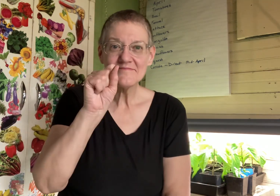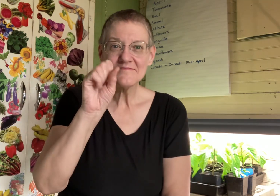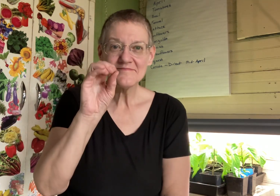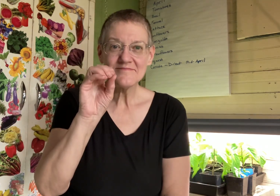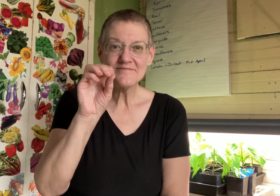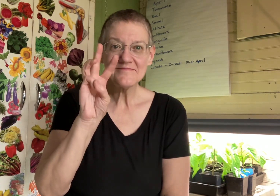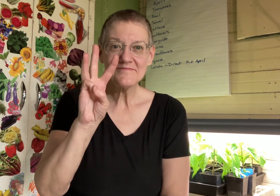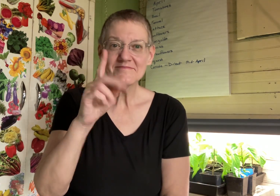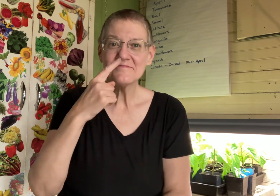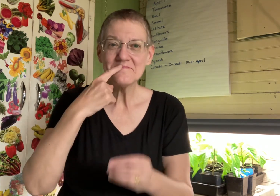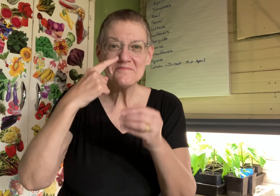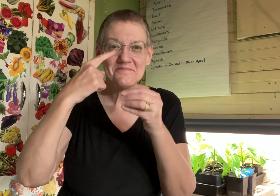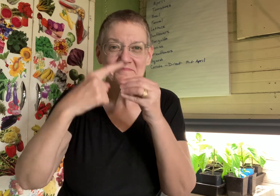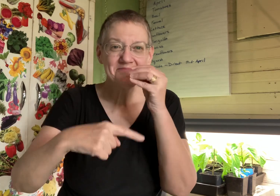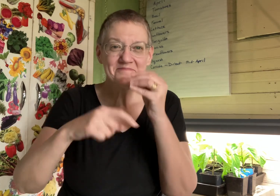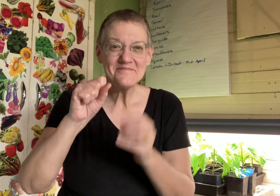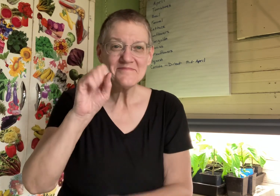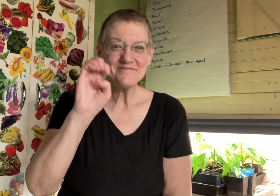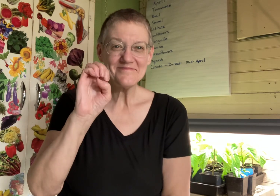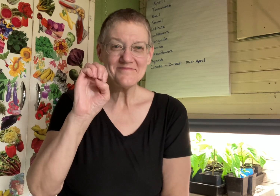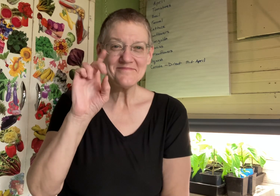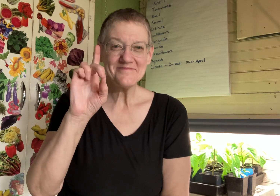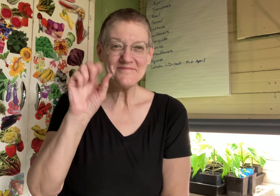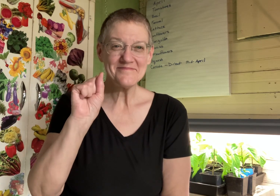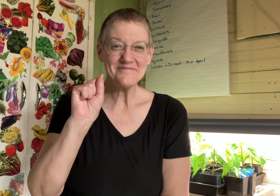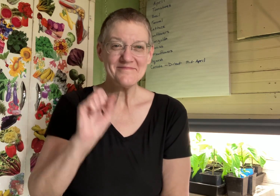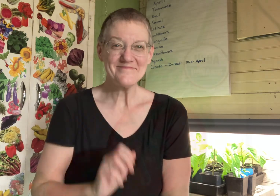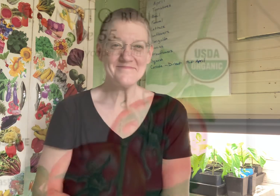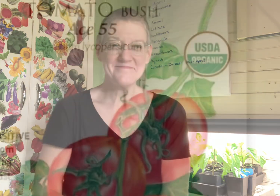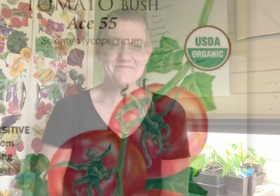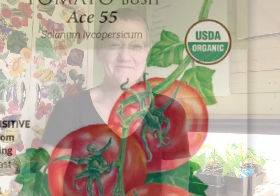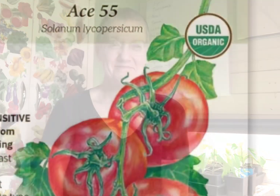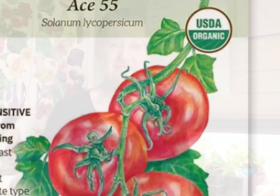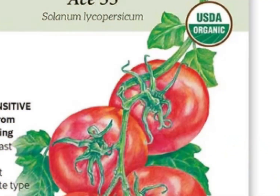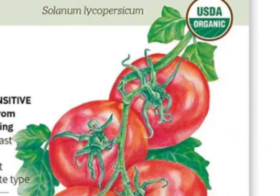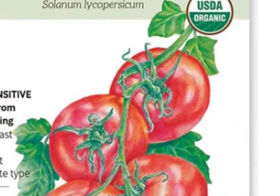Today we're going to sow tomato seeds.